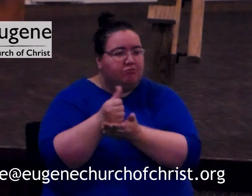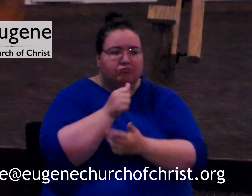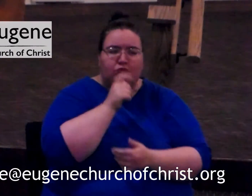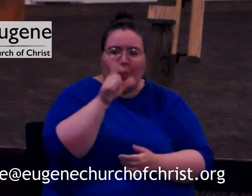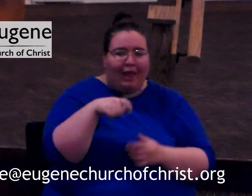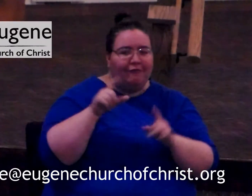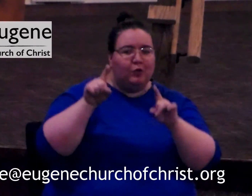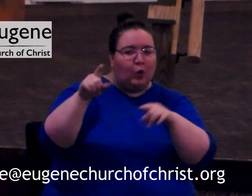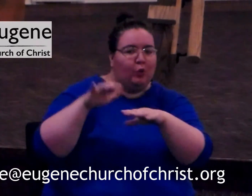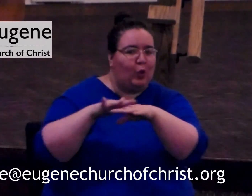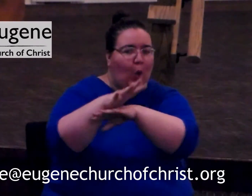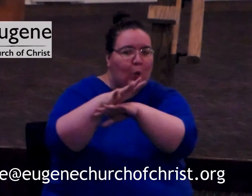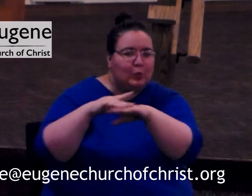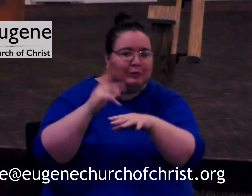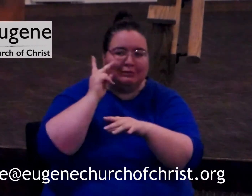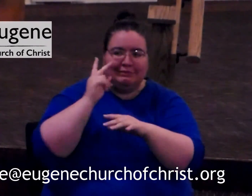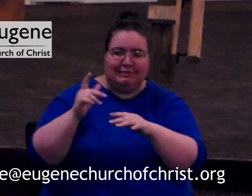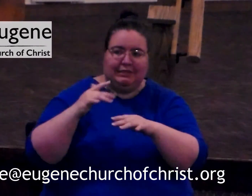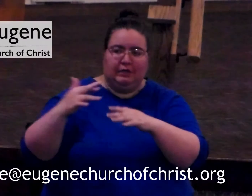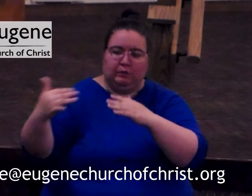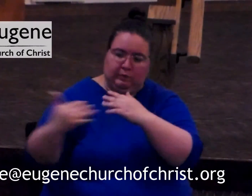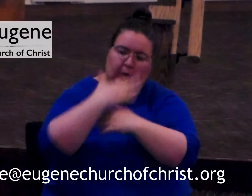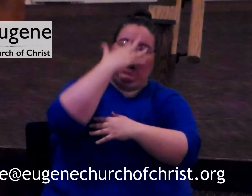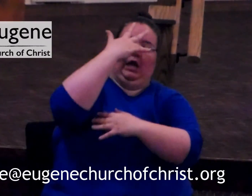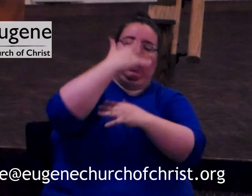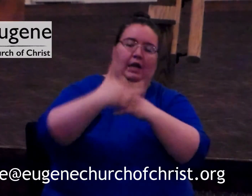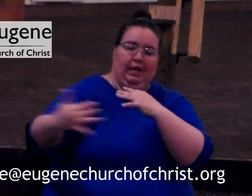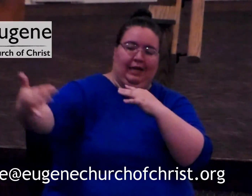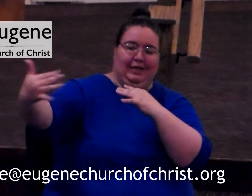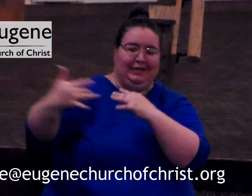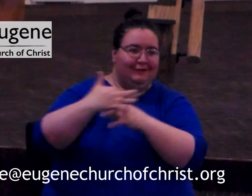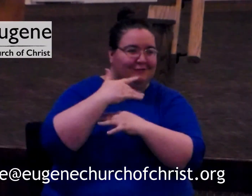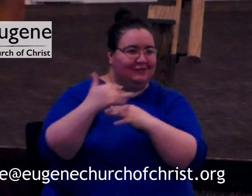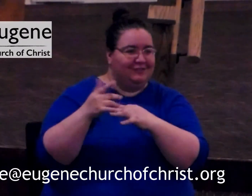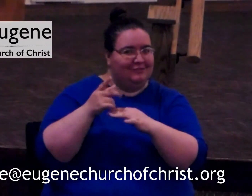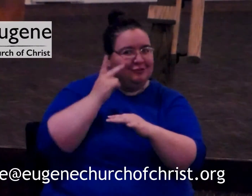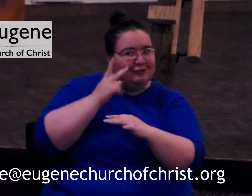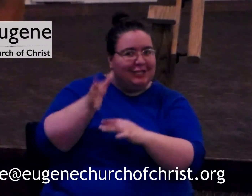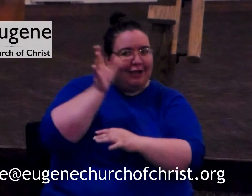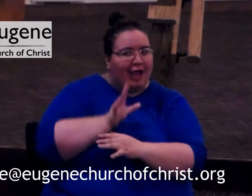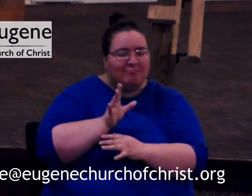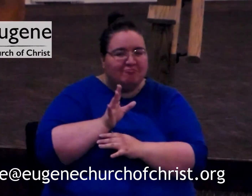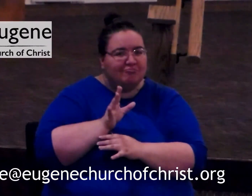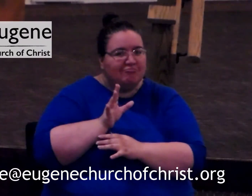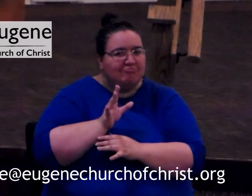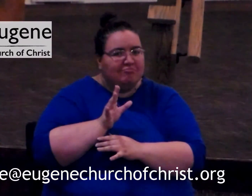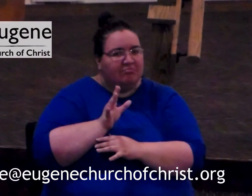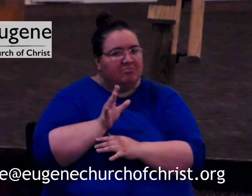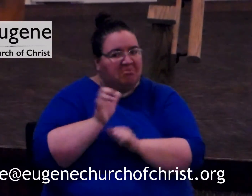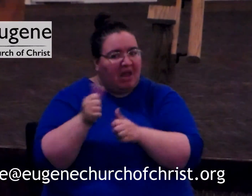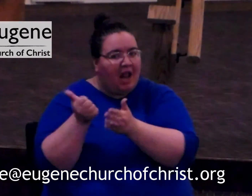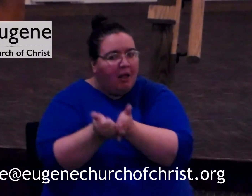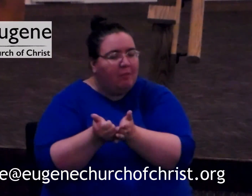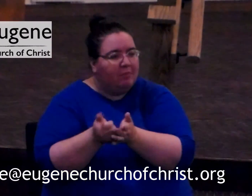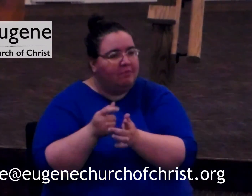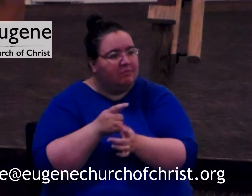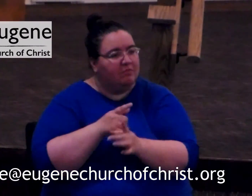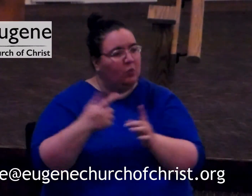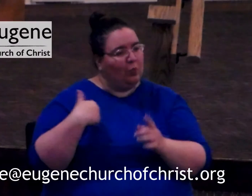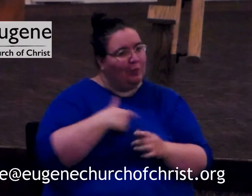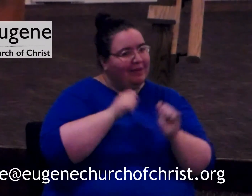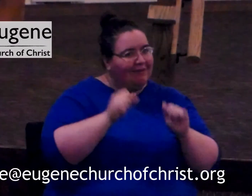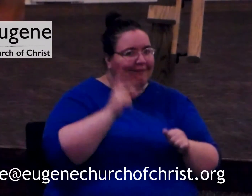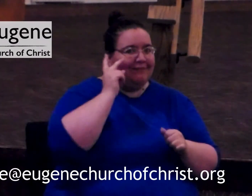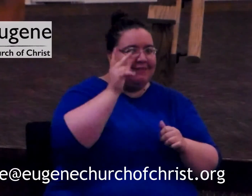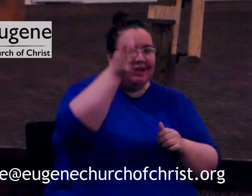his majesty. We can see it in each other. We can see it in the people we interact with. We can see it every day at